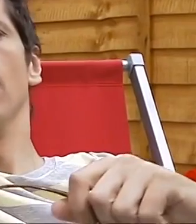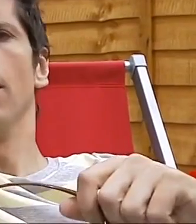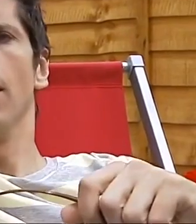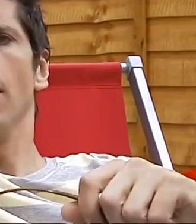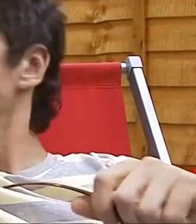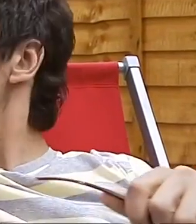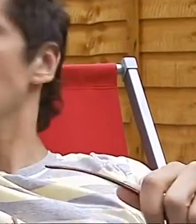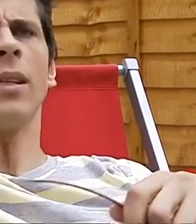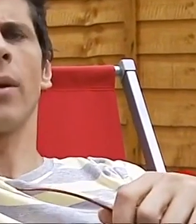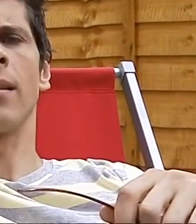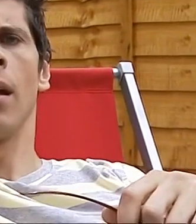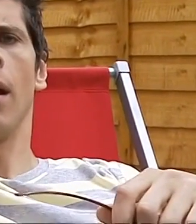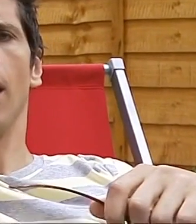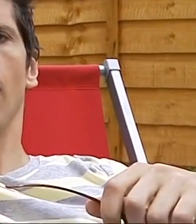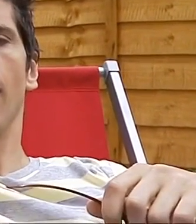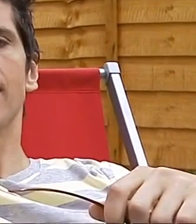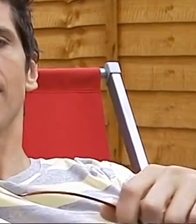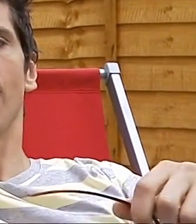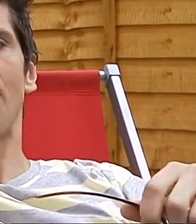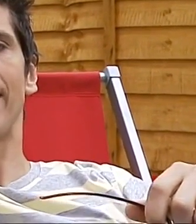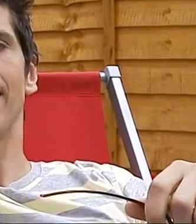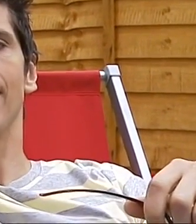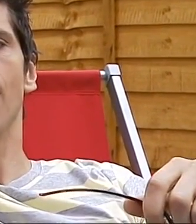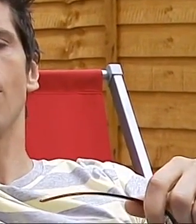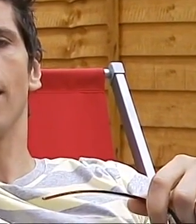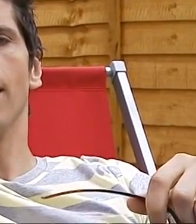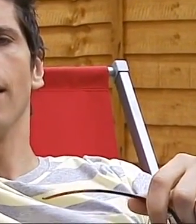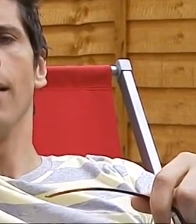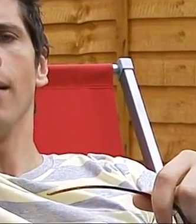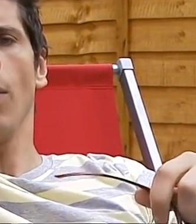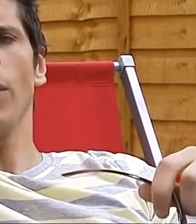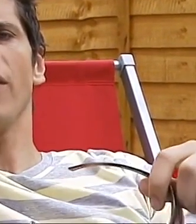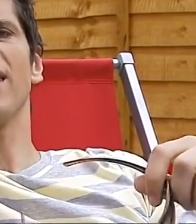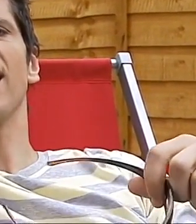What's that noise? That sounded like Pinky Dinky Doo. I wonder if... It-